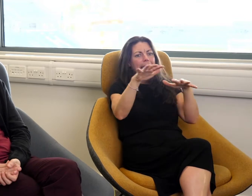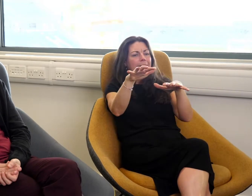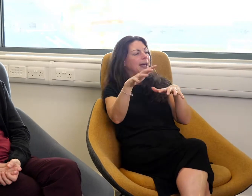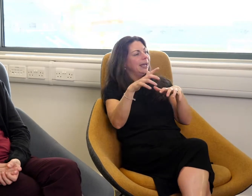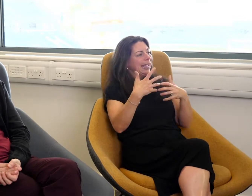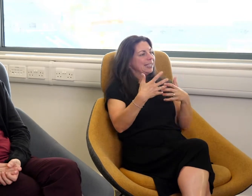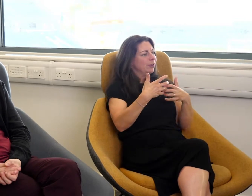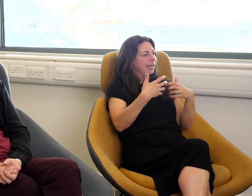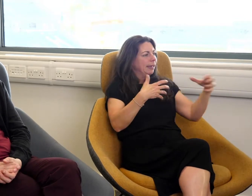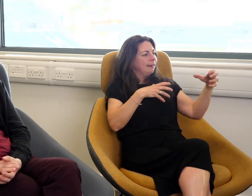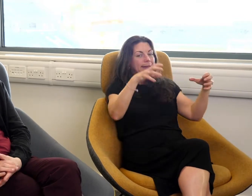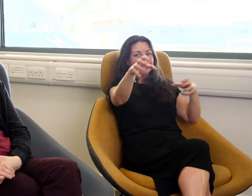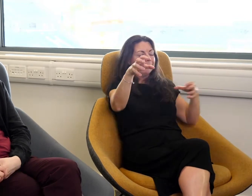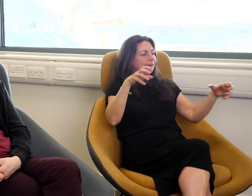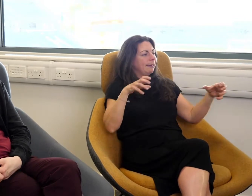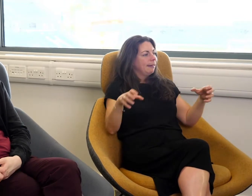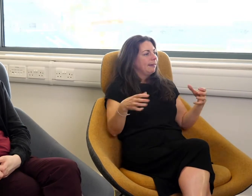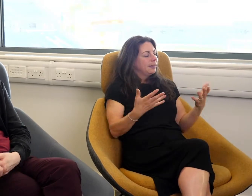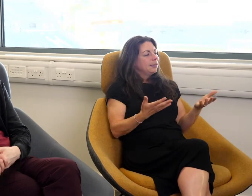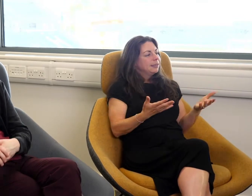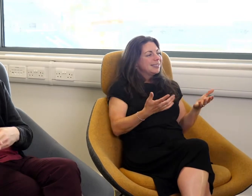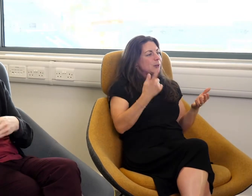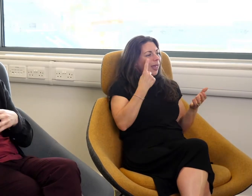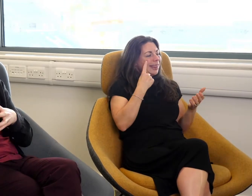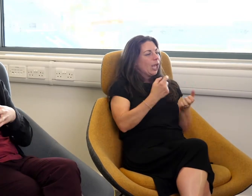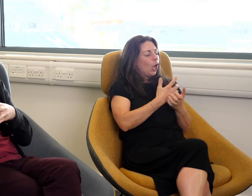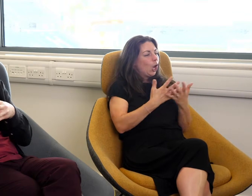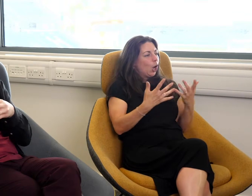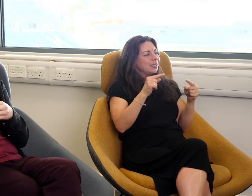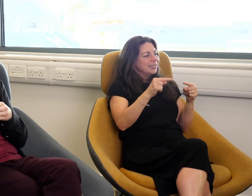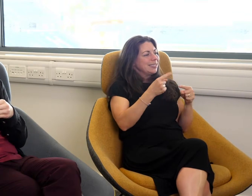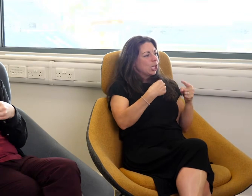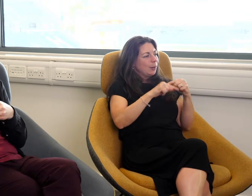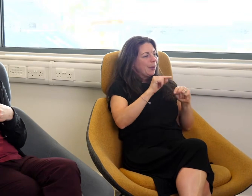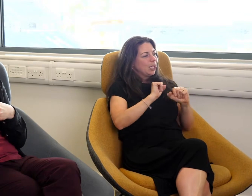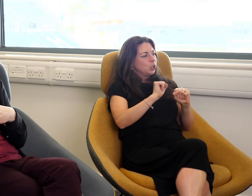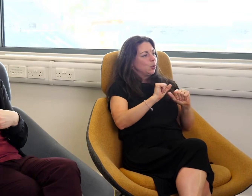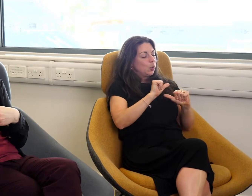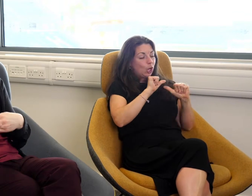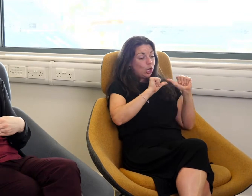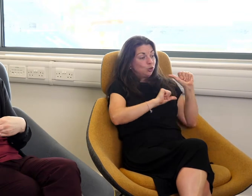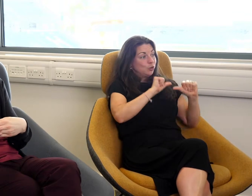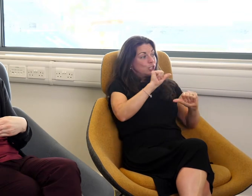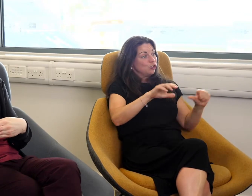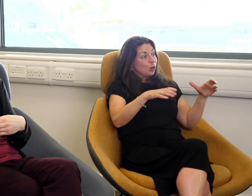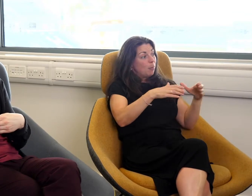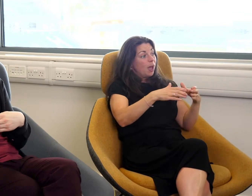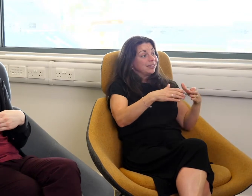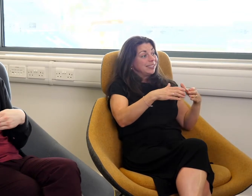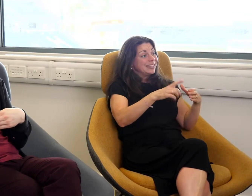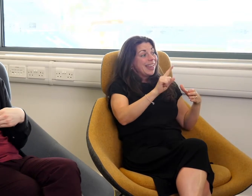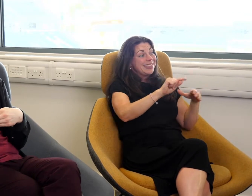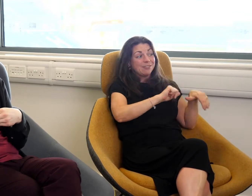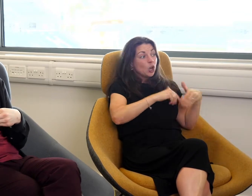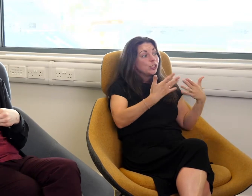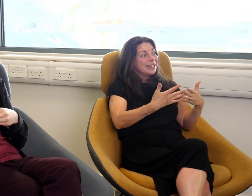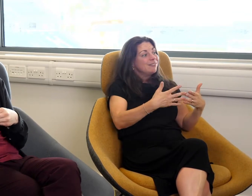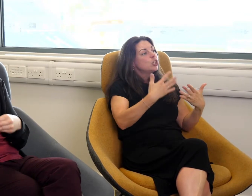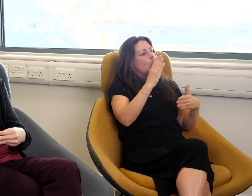that is going back to that point around traditional parties not having delivered as much. And there are various